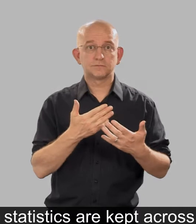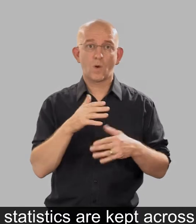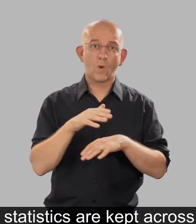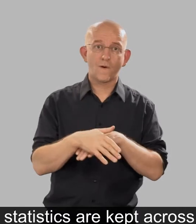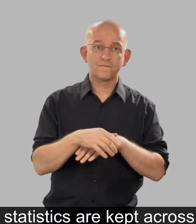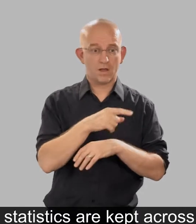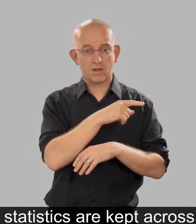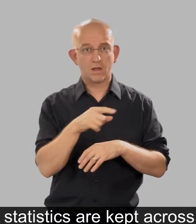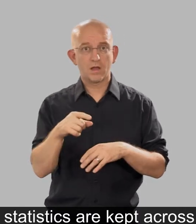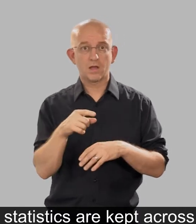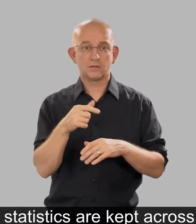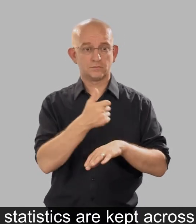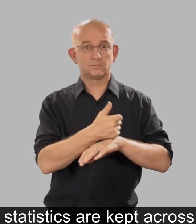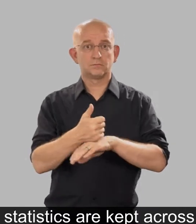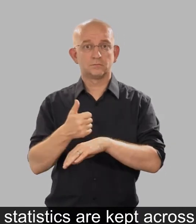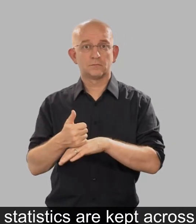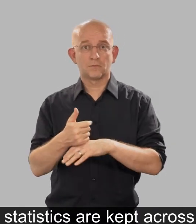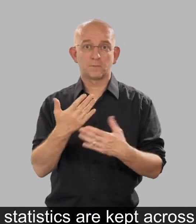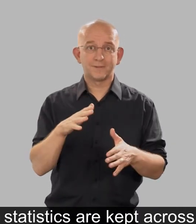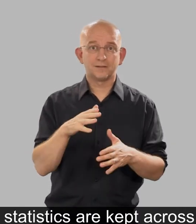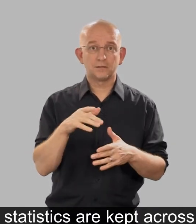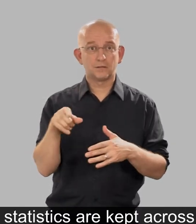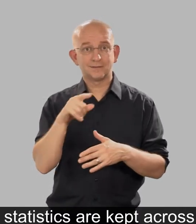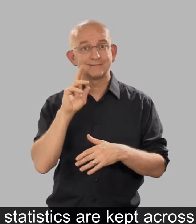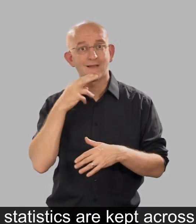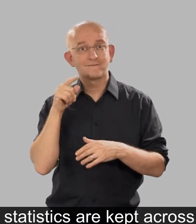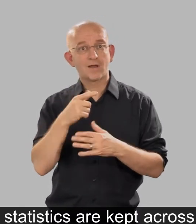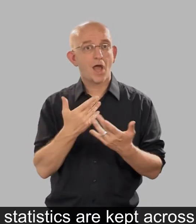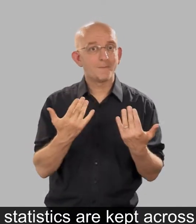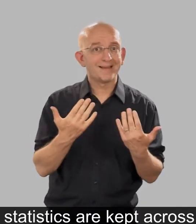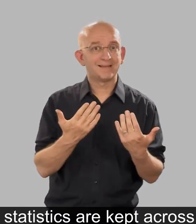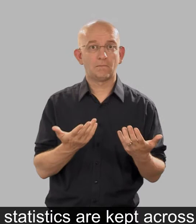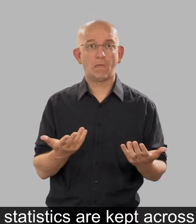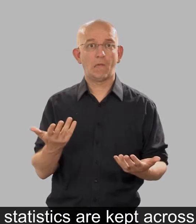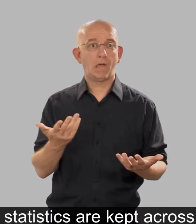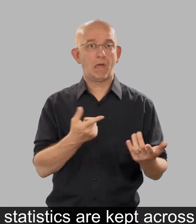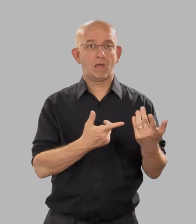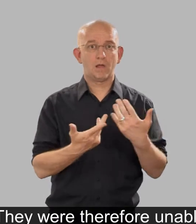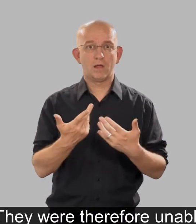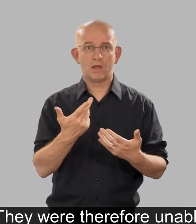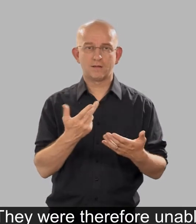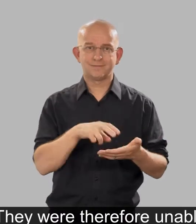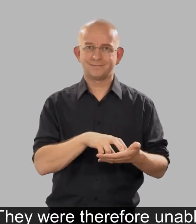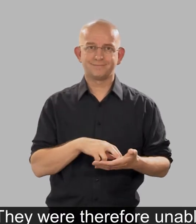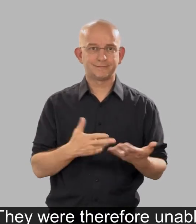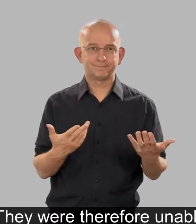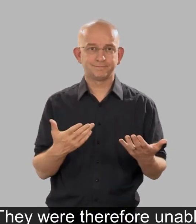No statistics are kept across the three trusts visited on deaf patients. They were